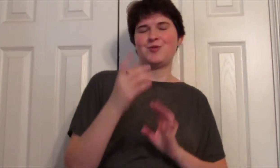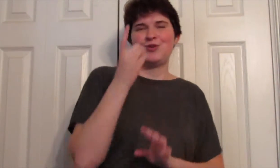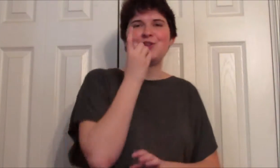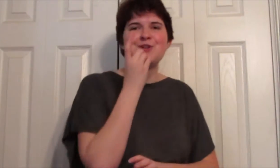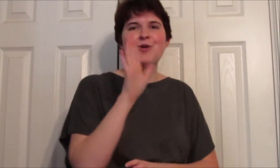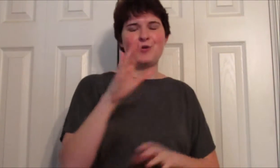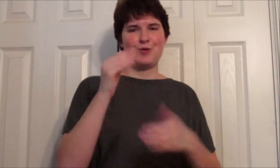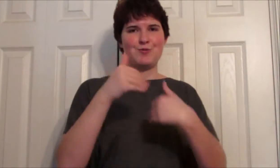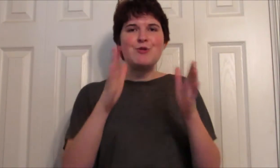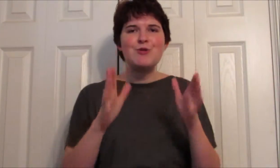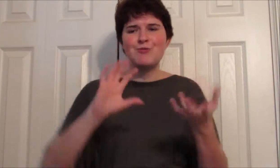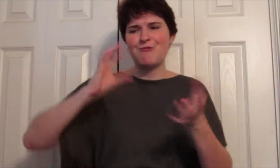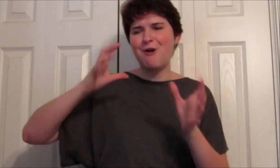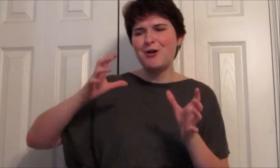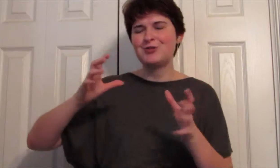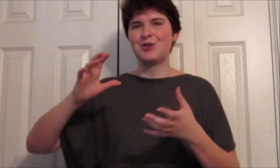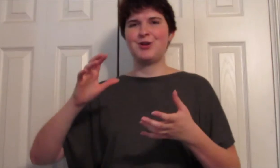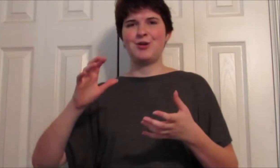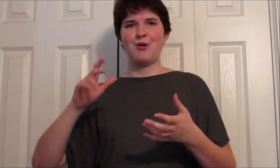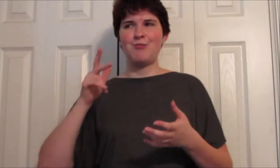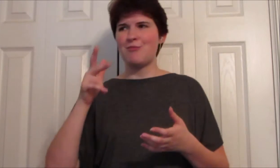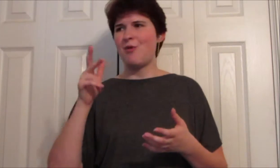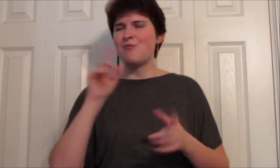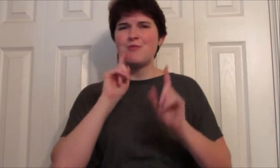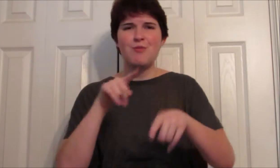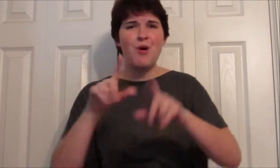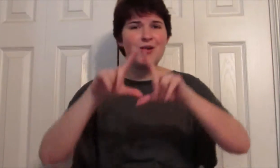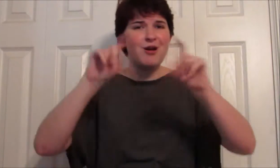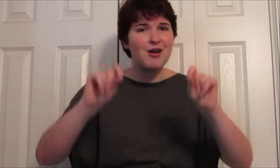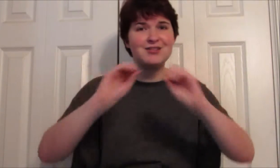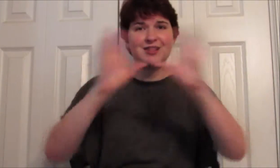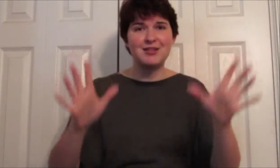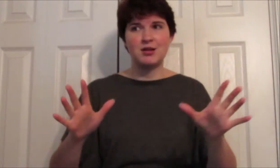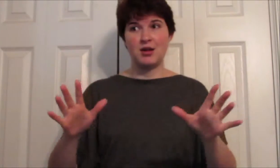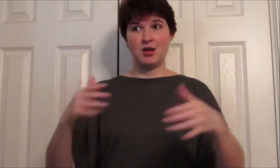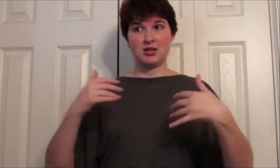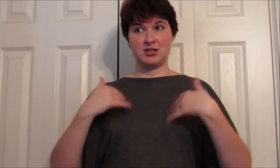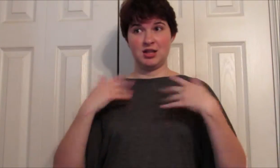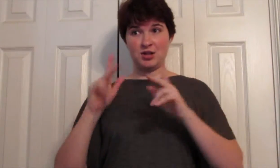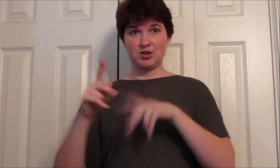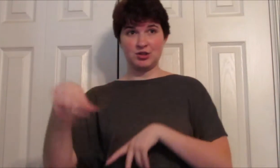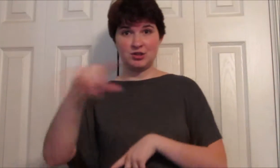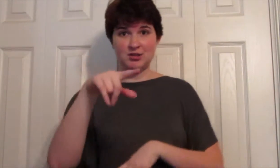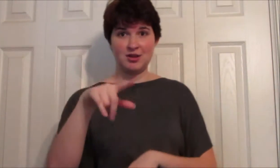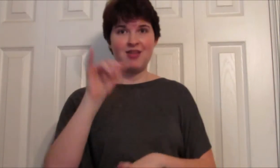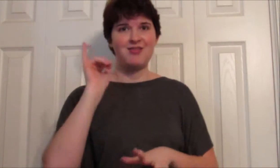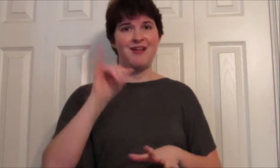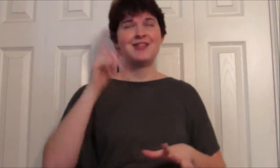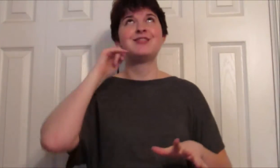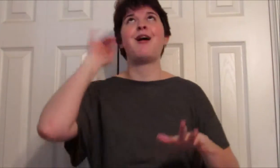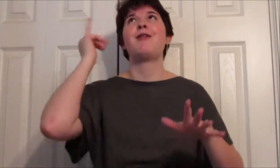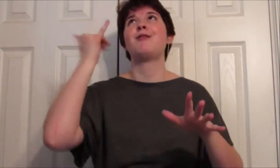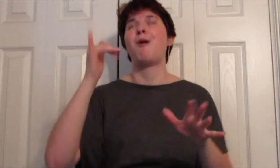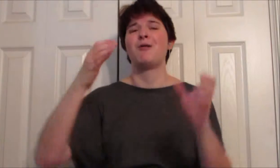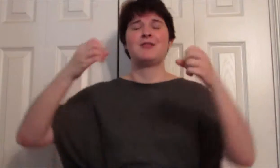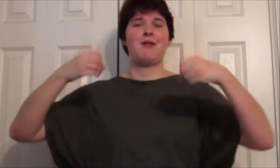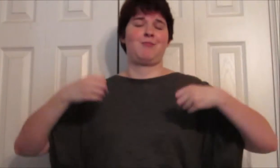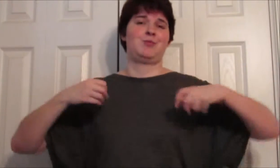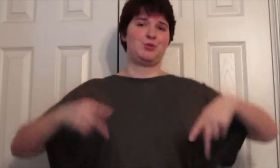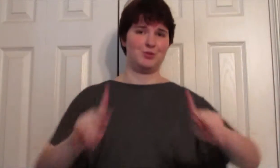room or laundry or report cards, teenagers. This is the golden opportunity to say